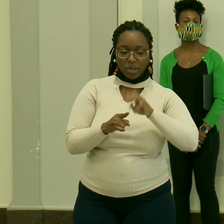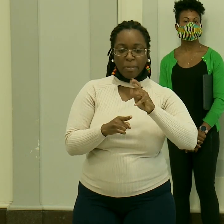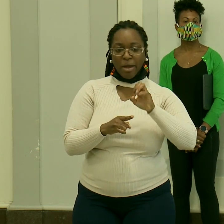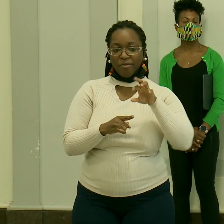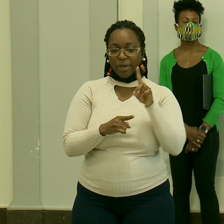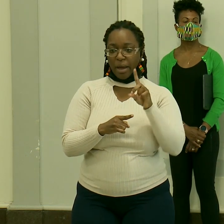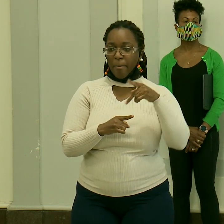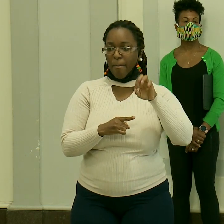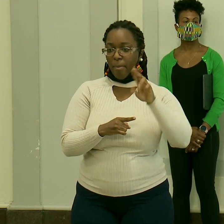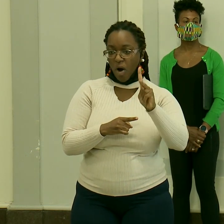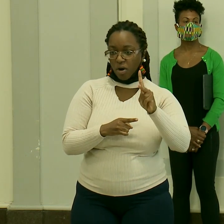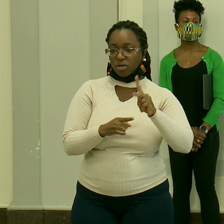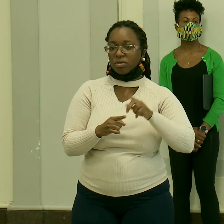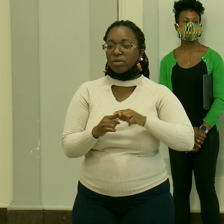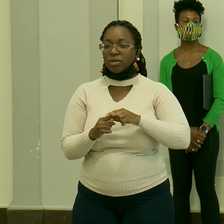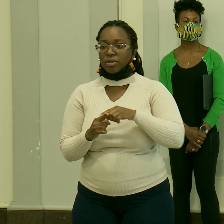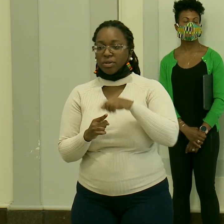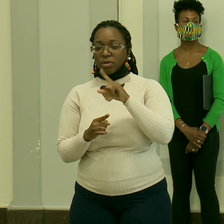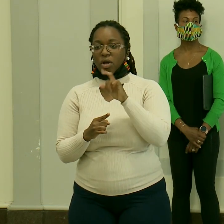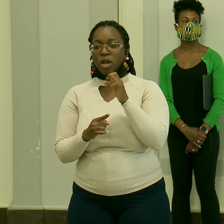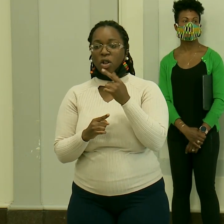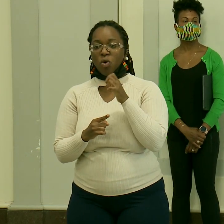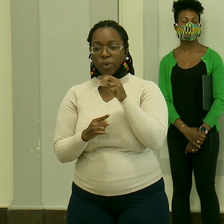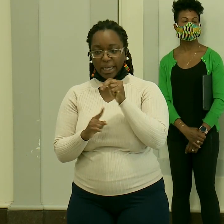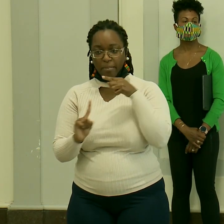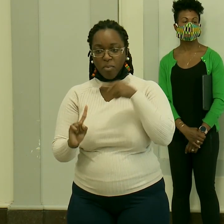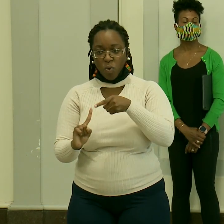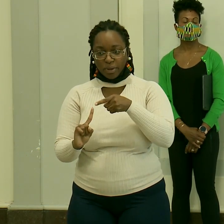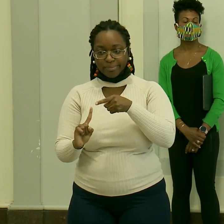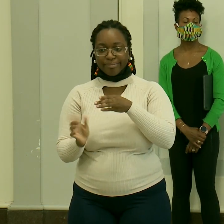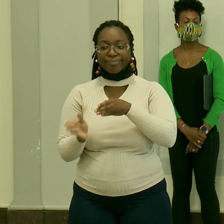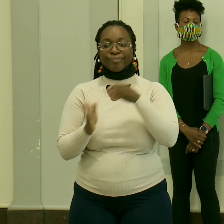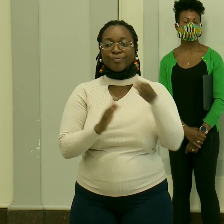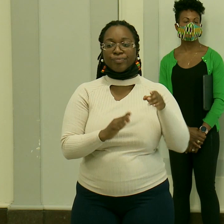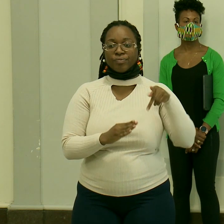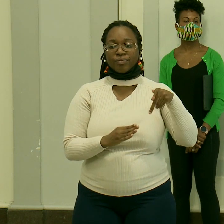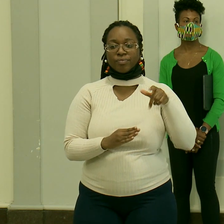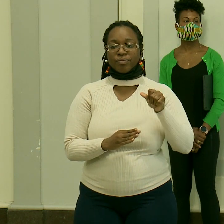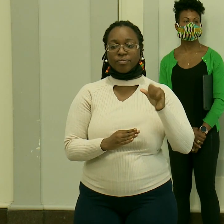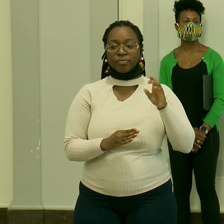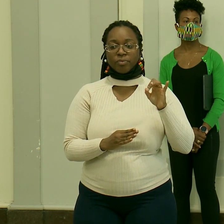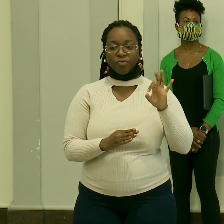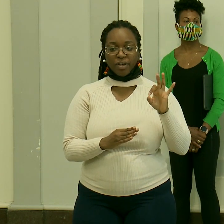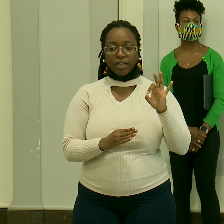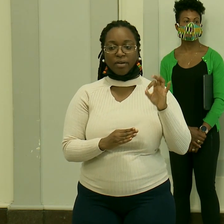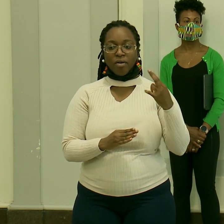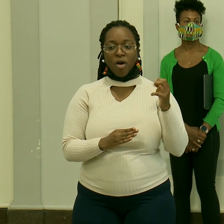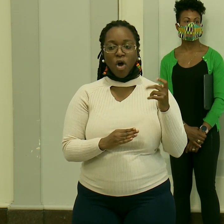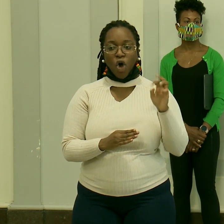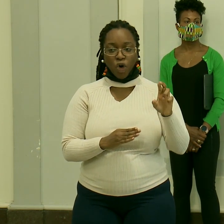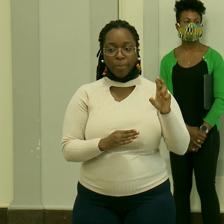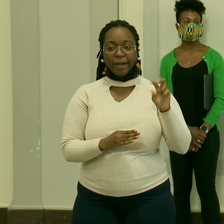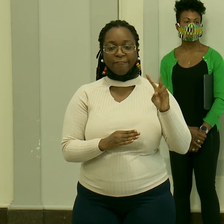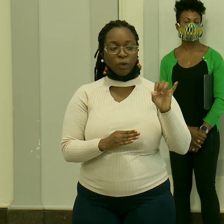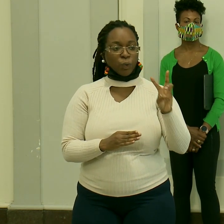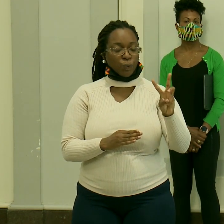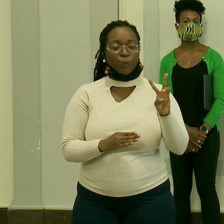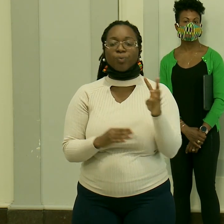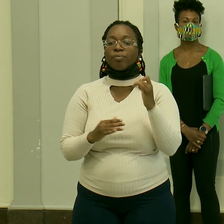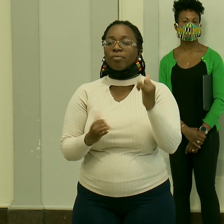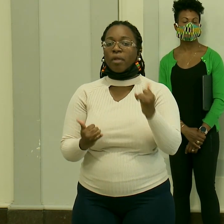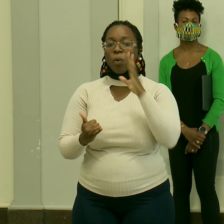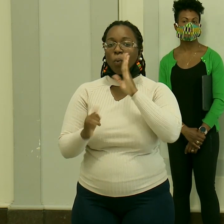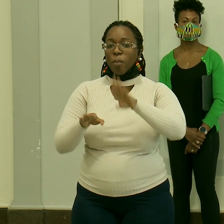Point and Pier 5 to Federal Hill Harbor View. Please note that the Harbor View Pier is now open to the public and